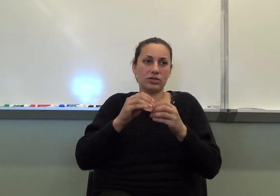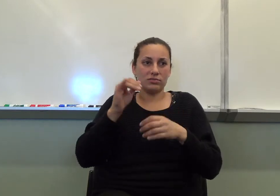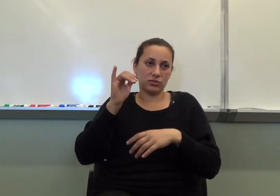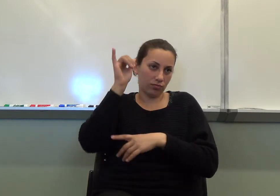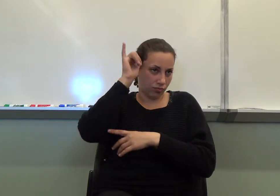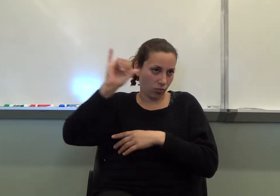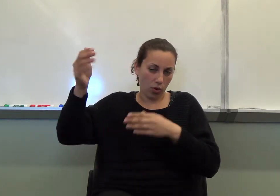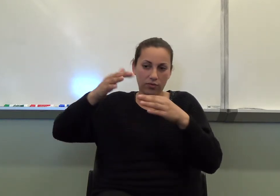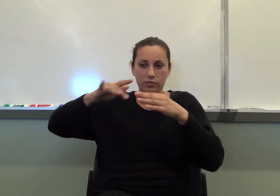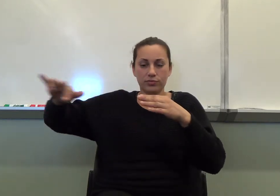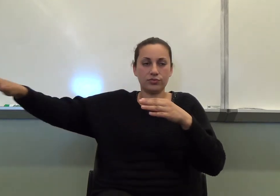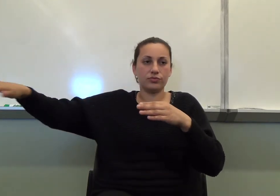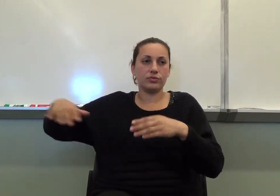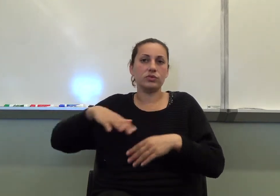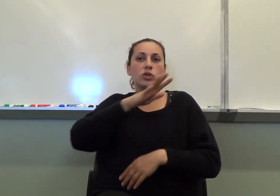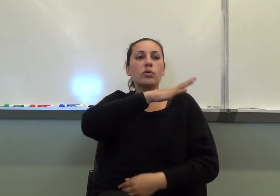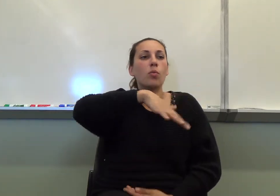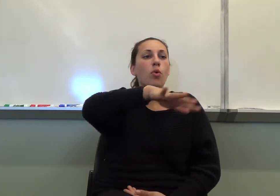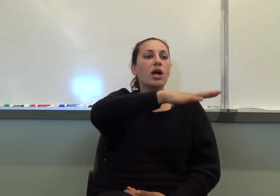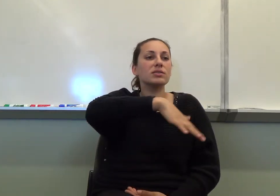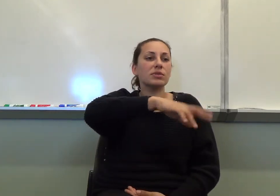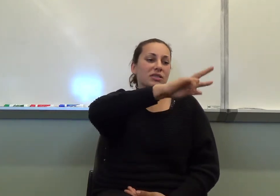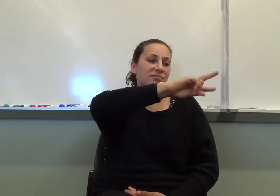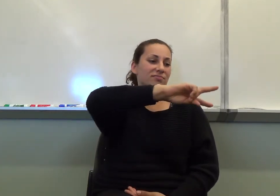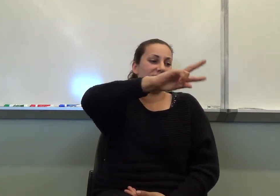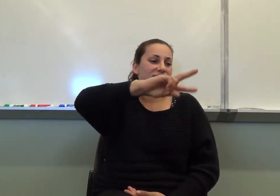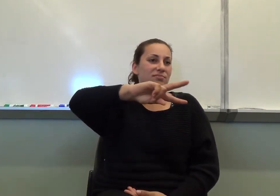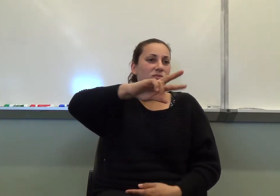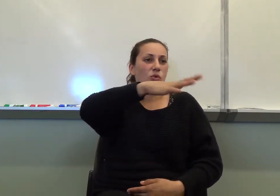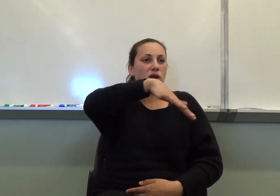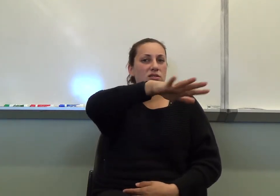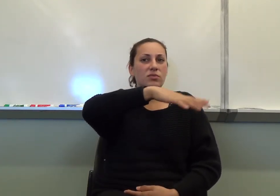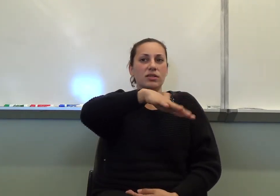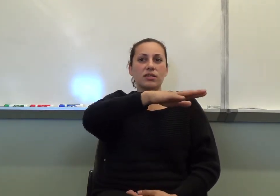is approximately, put it in your calculator, see? Yeah.